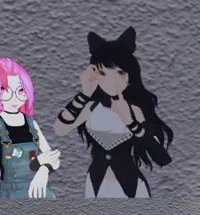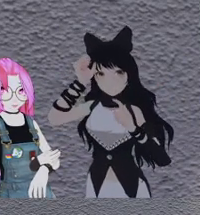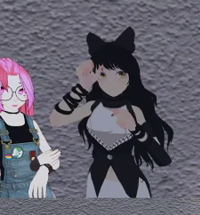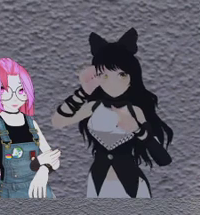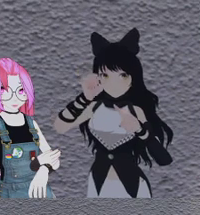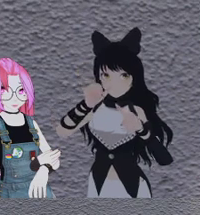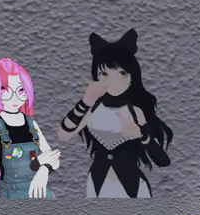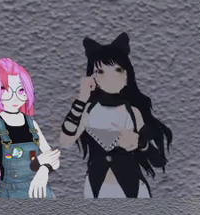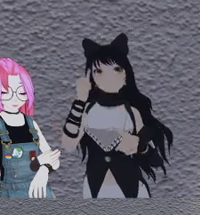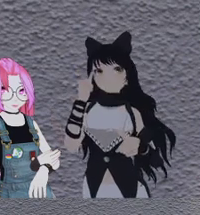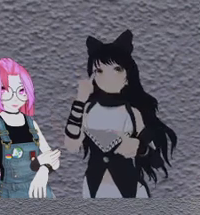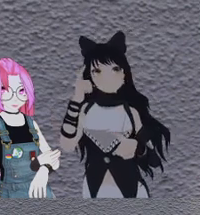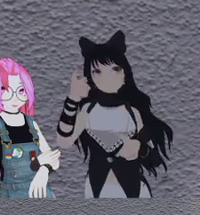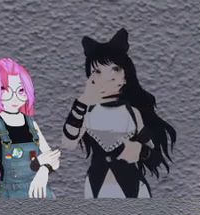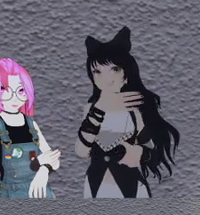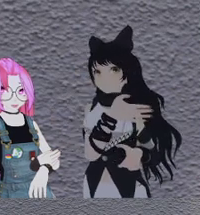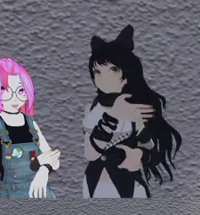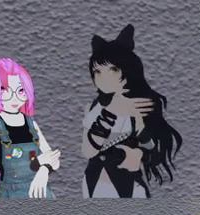them.